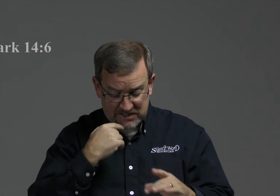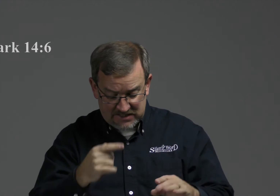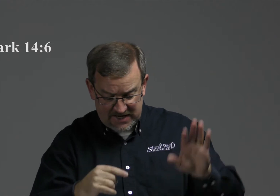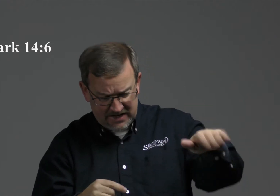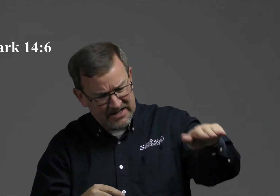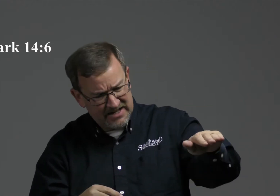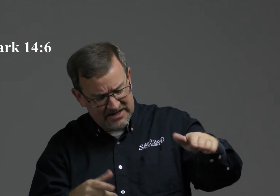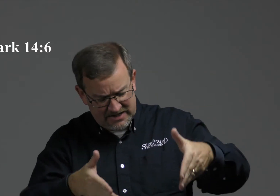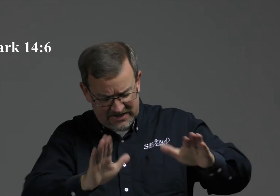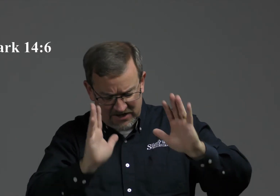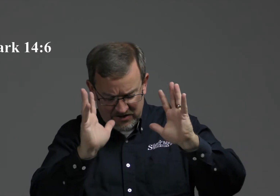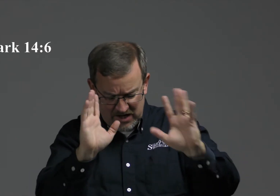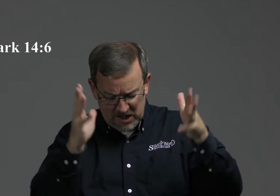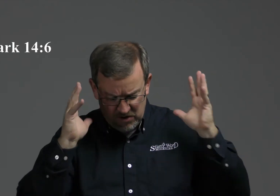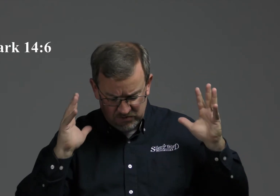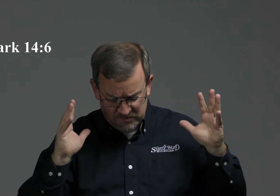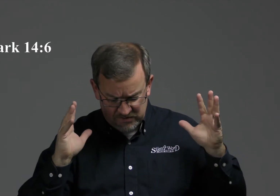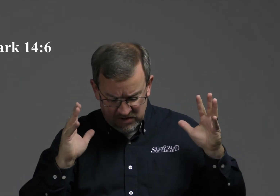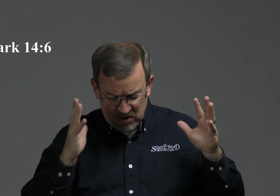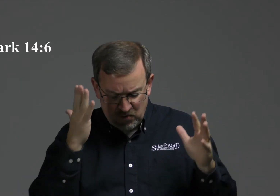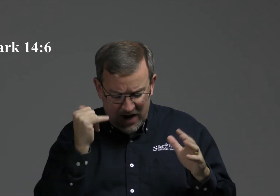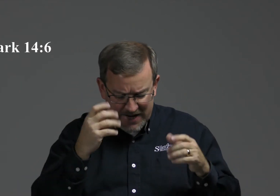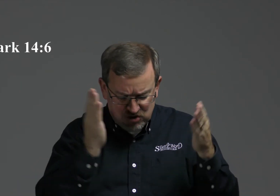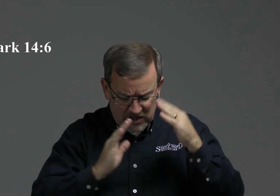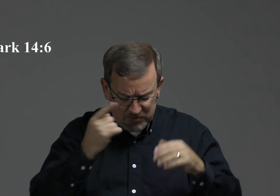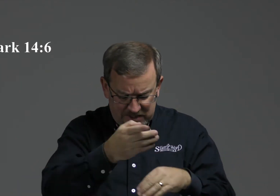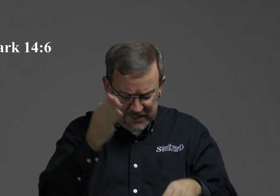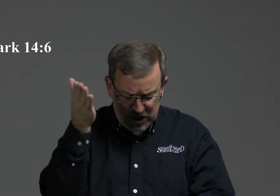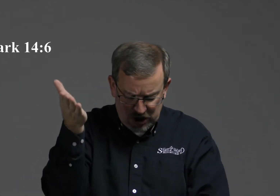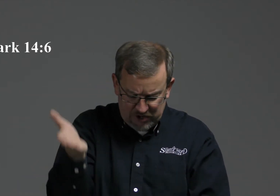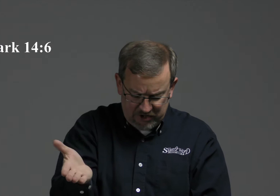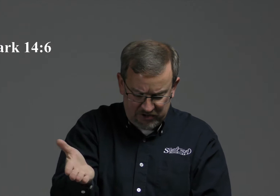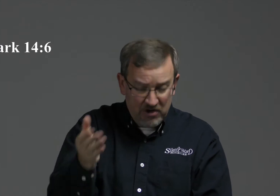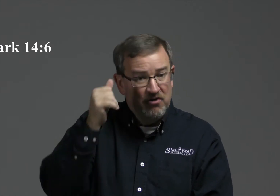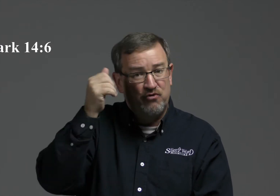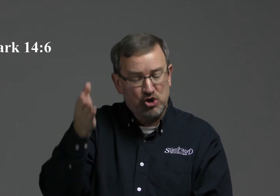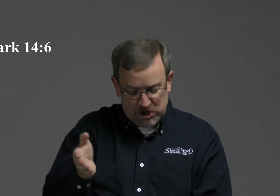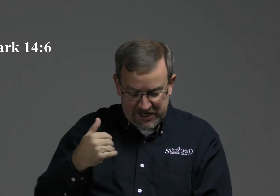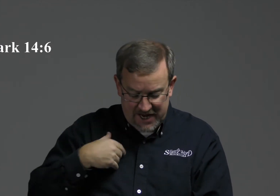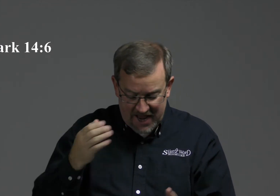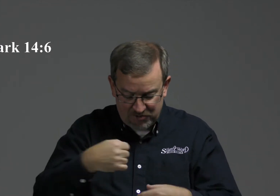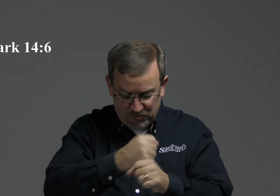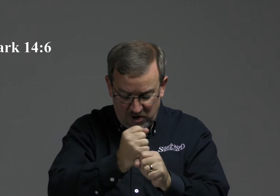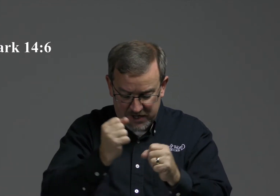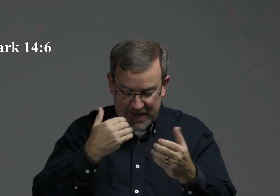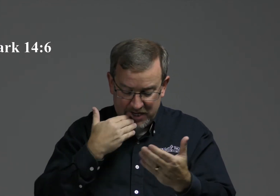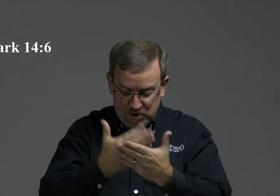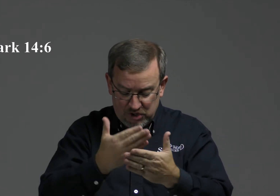Jesus said, let her alone. Why trouble ye her? For she hath wrought a